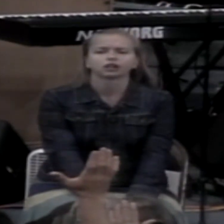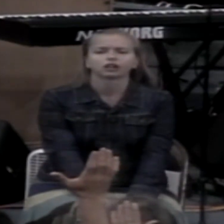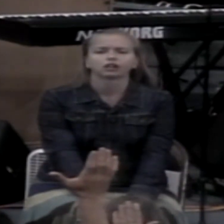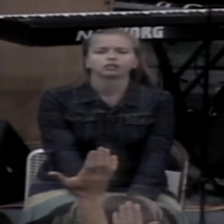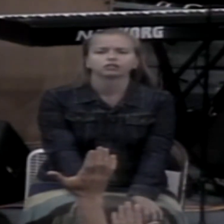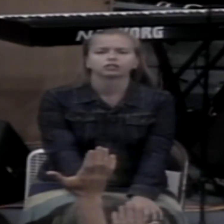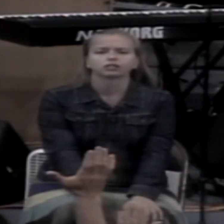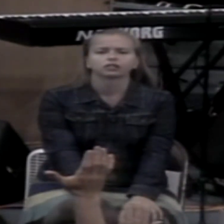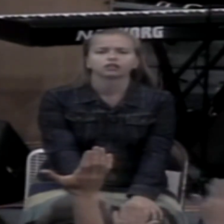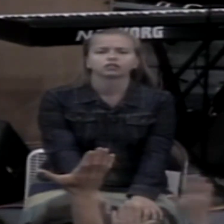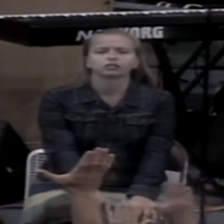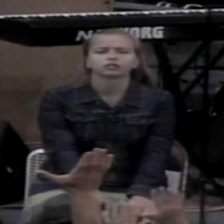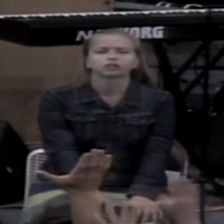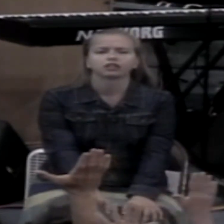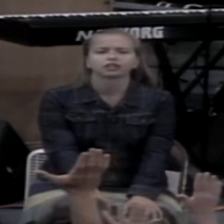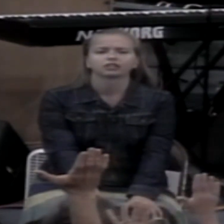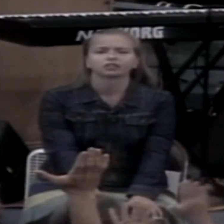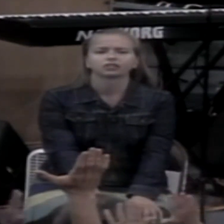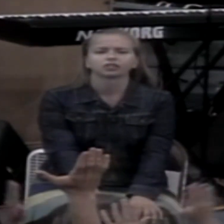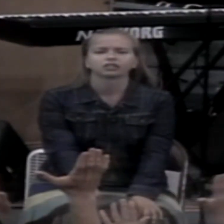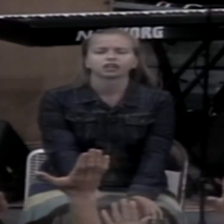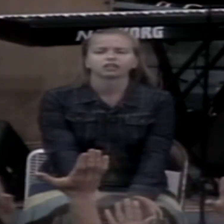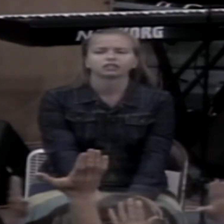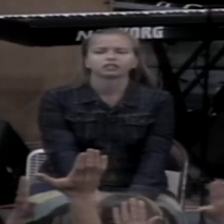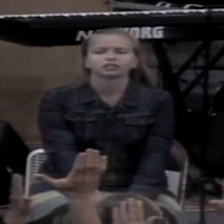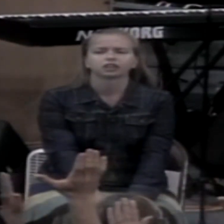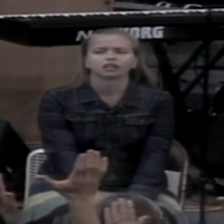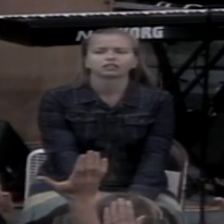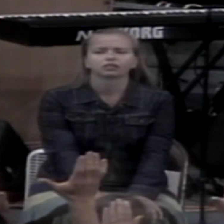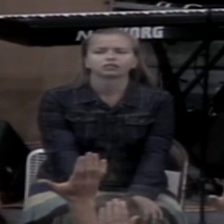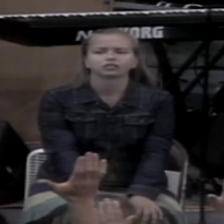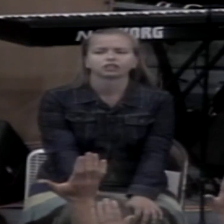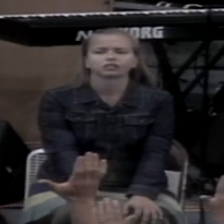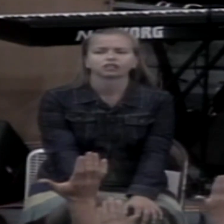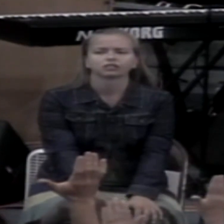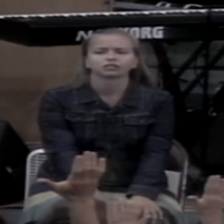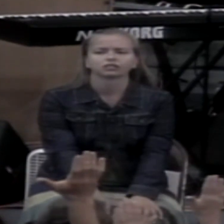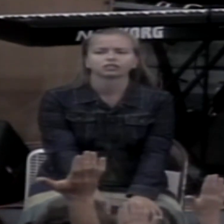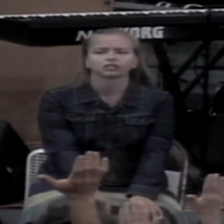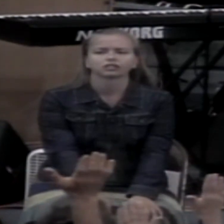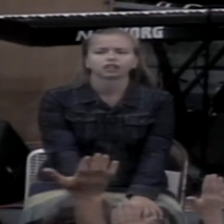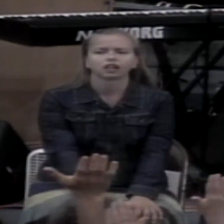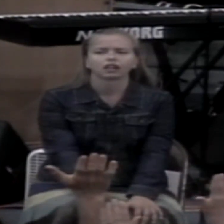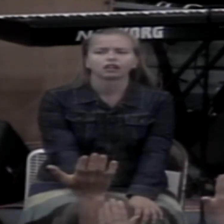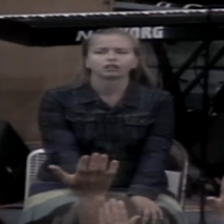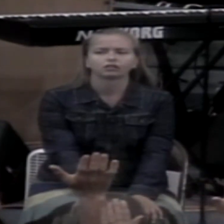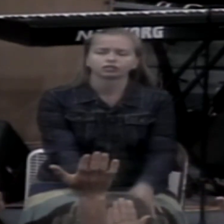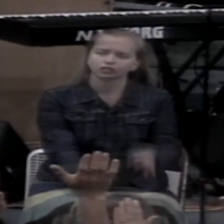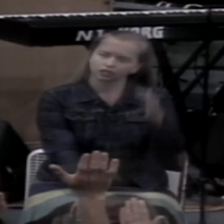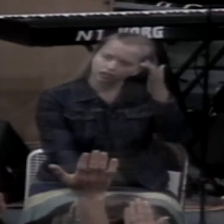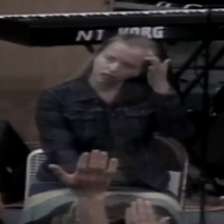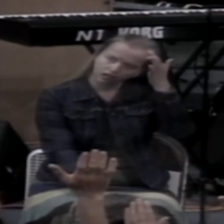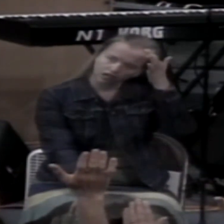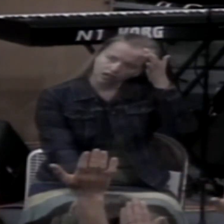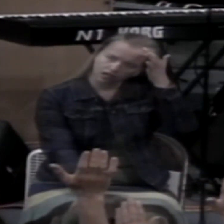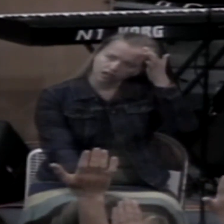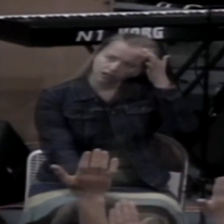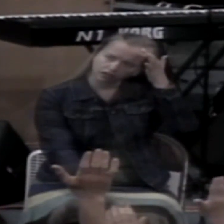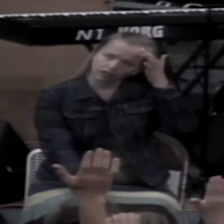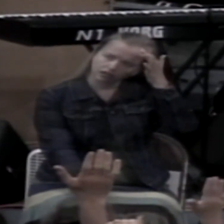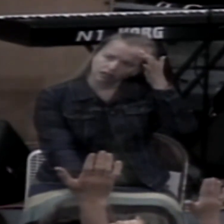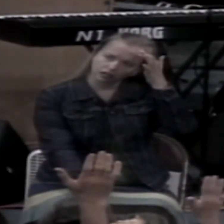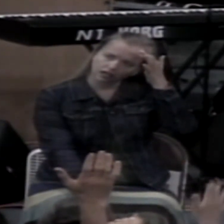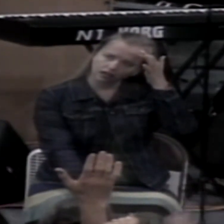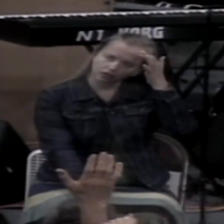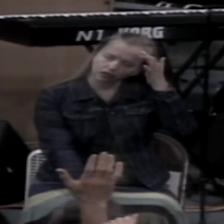Paul says, Galatians 4, 19, my little children, he said, I travail in birth again till